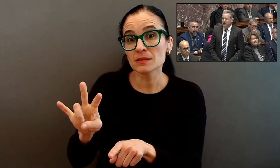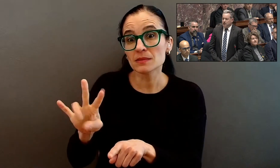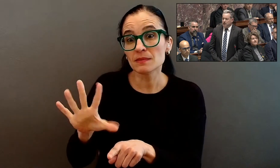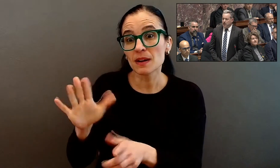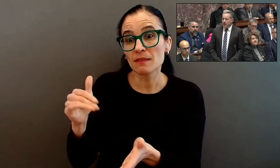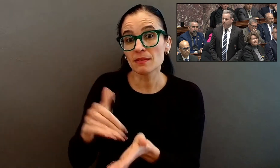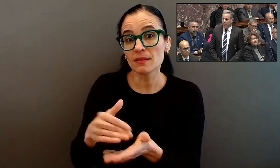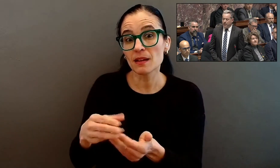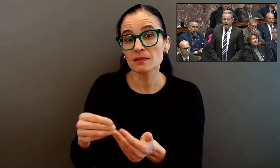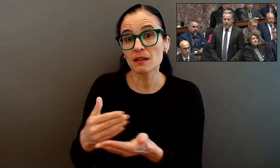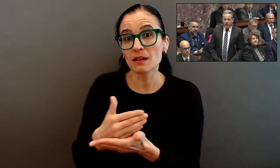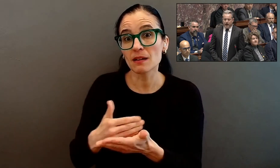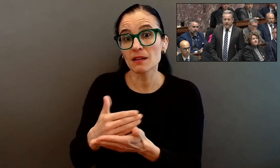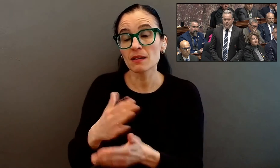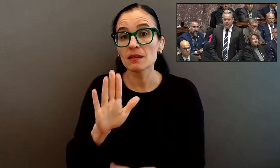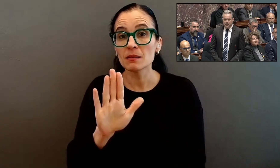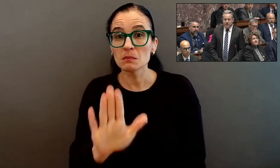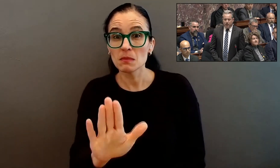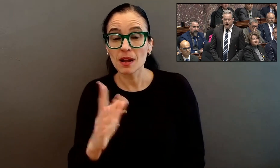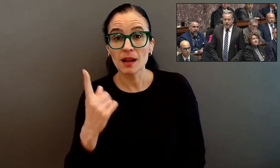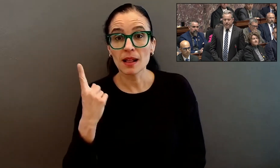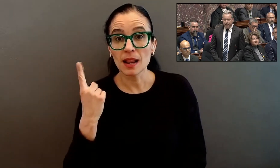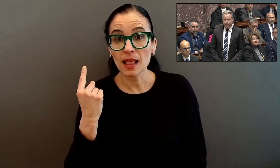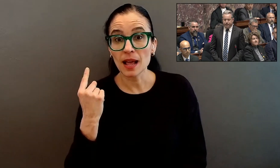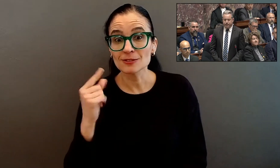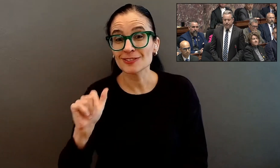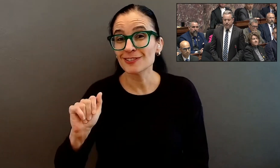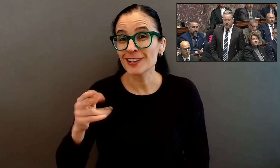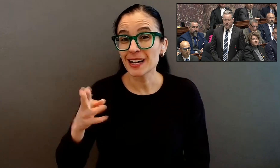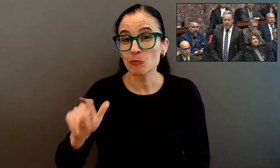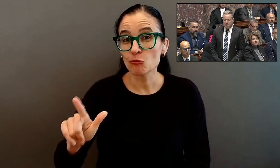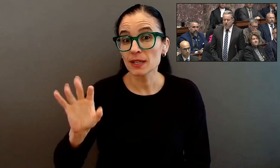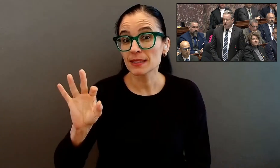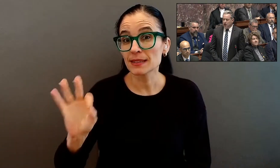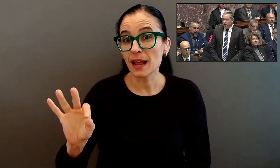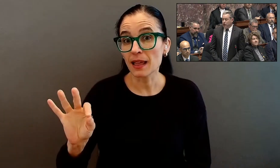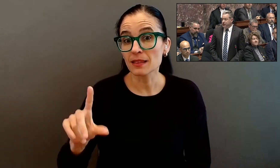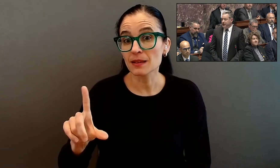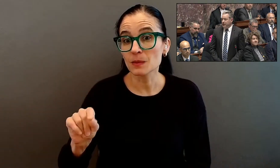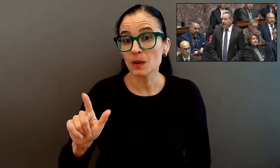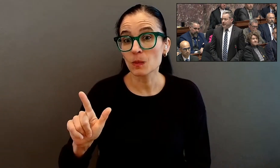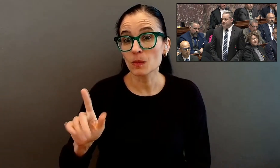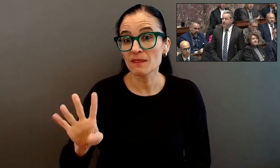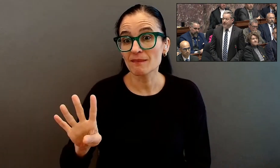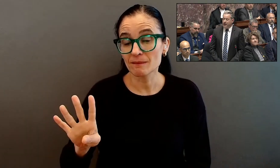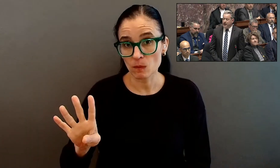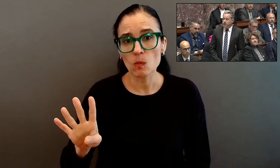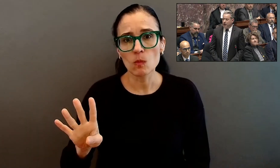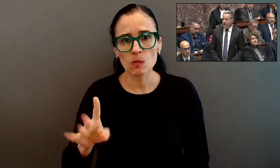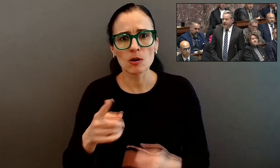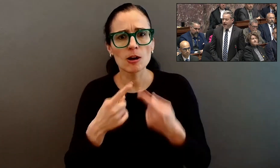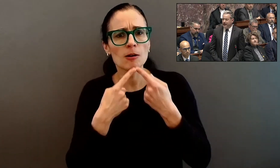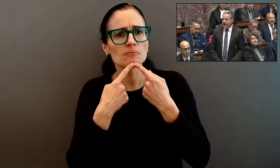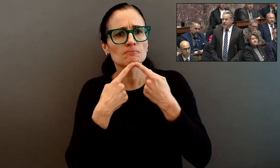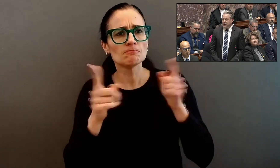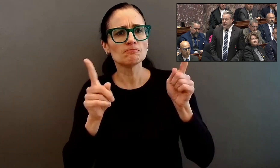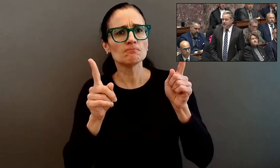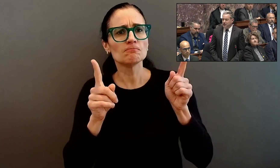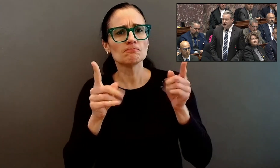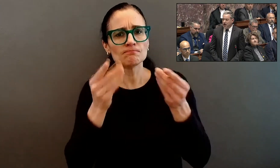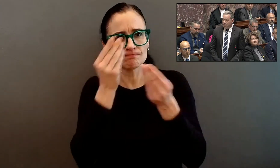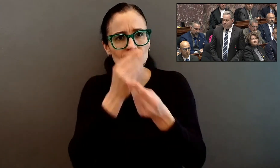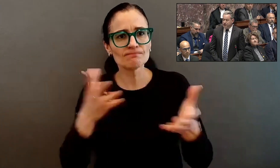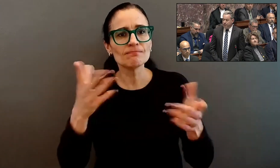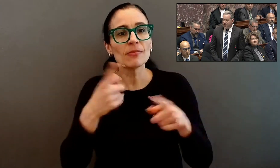BC about Michael Bryant's departure. And we are also hearing of some very troubling